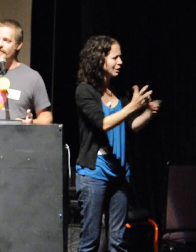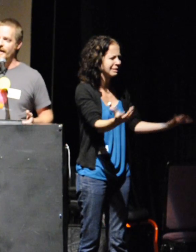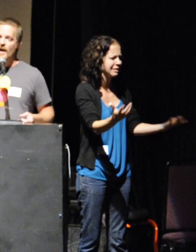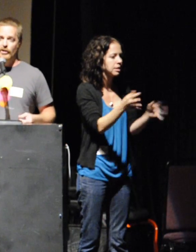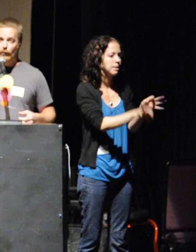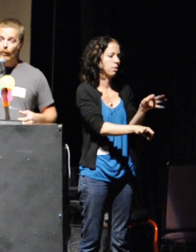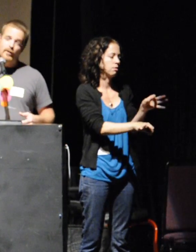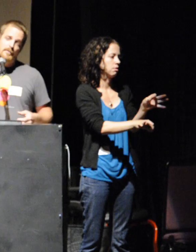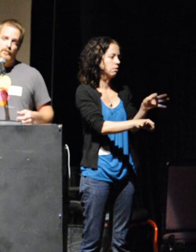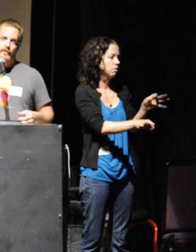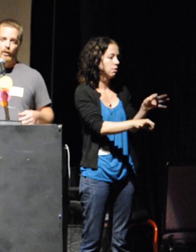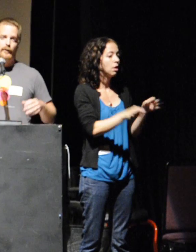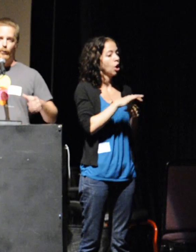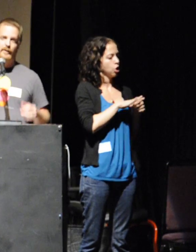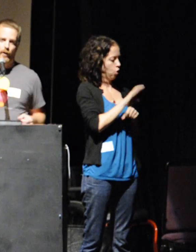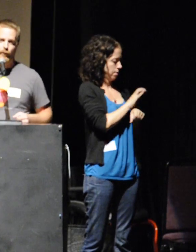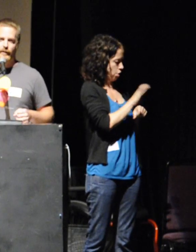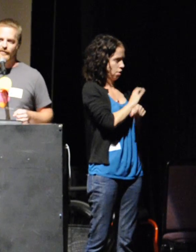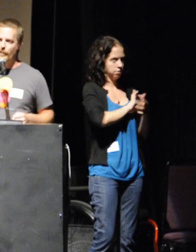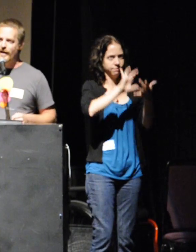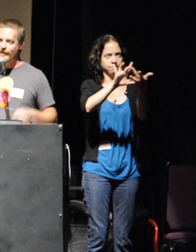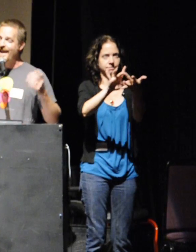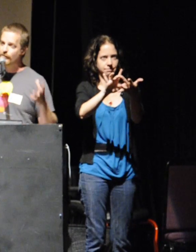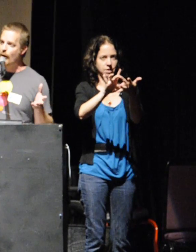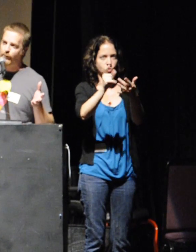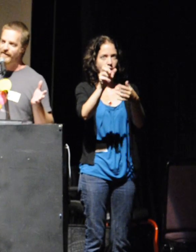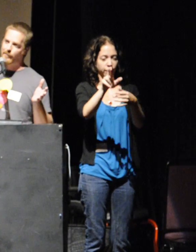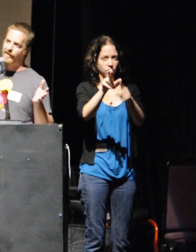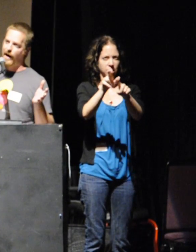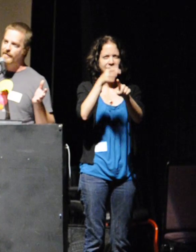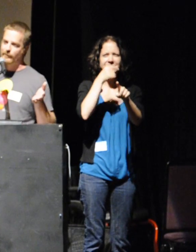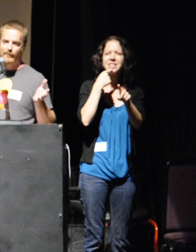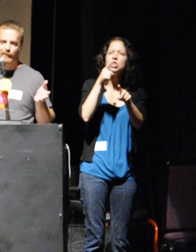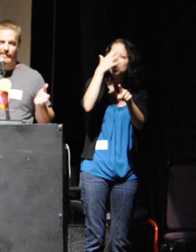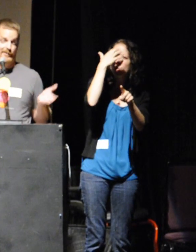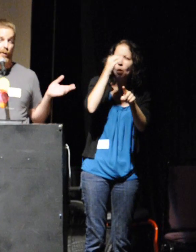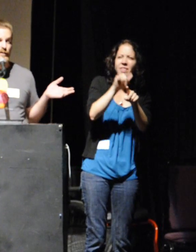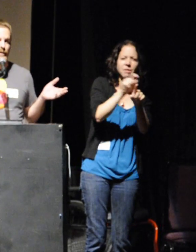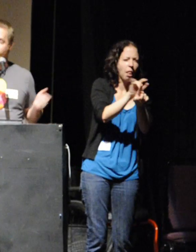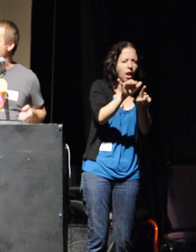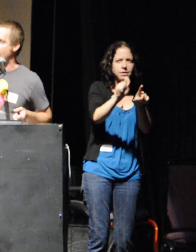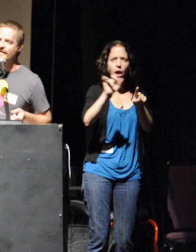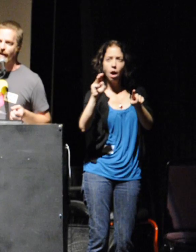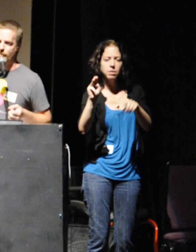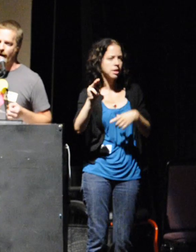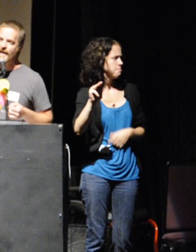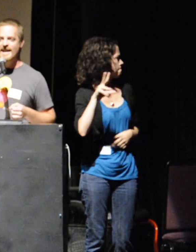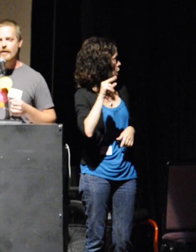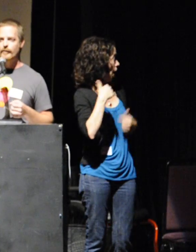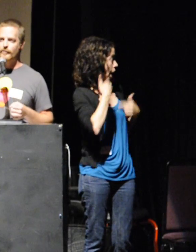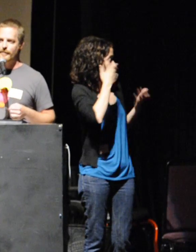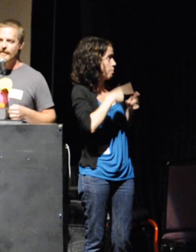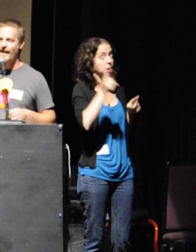simple, actually. Your local computer goes to a resolver that's nearby and goes, hey, do you know who example.com is? The resolver says, no, I don't know who he is, but this guy